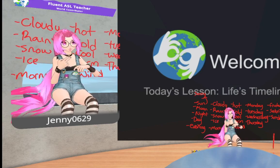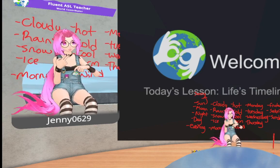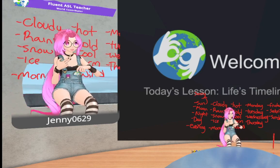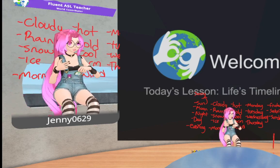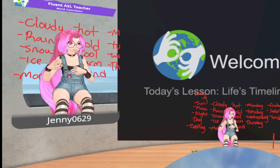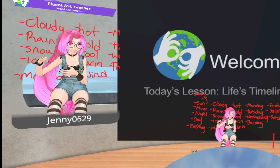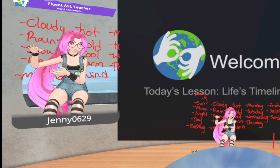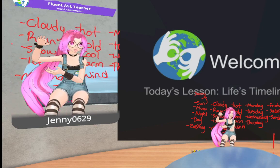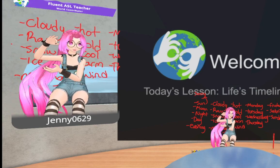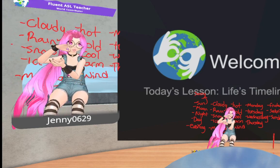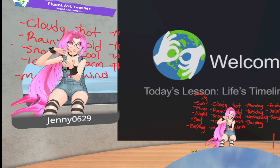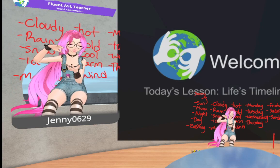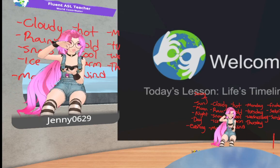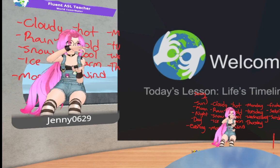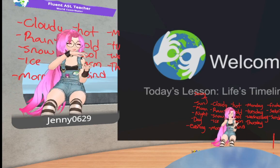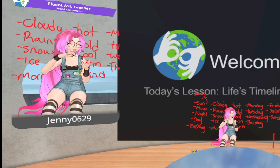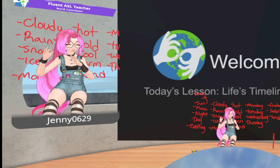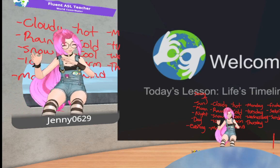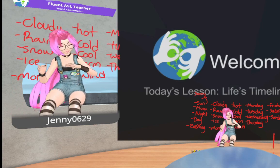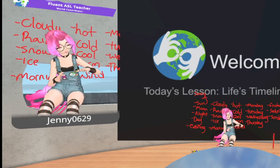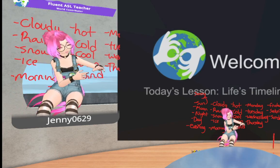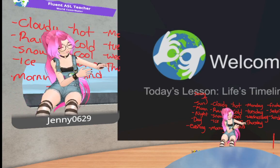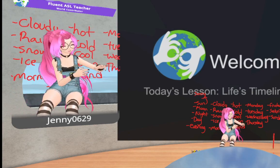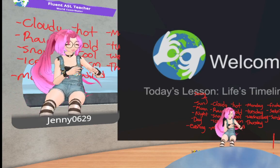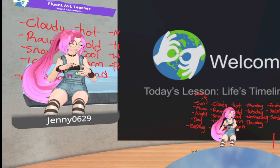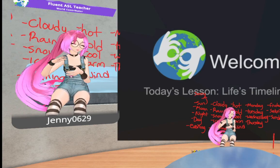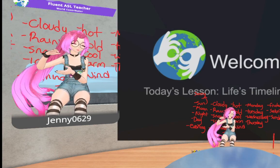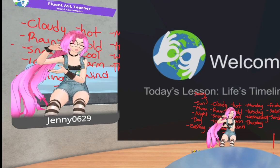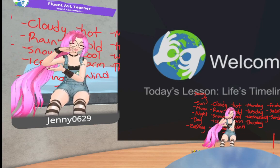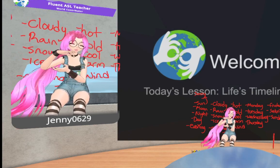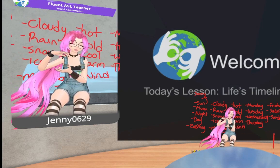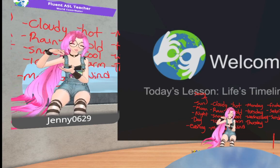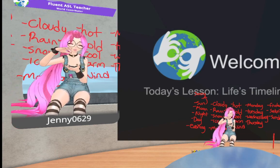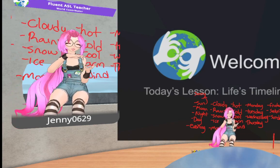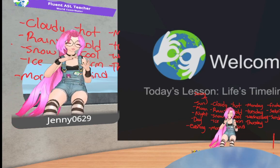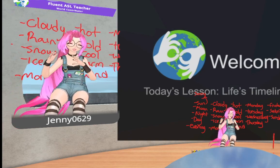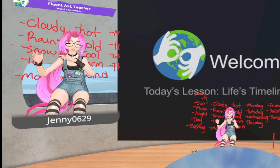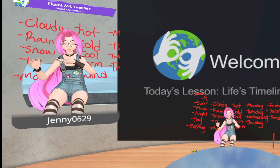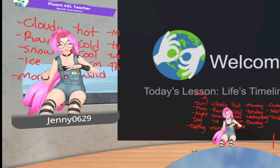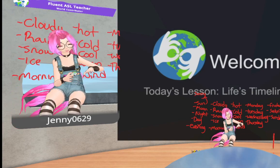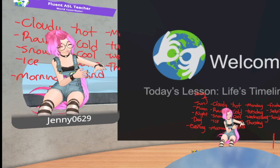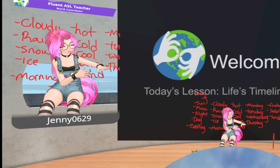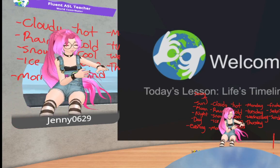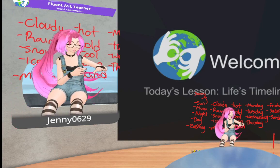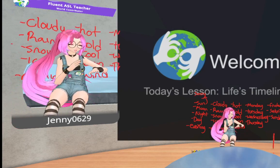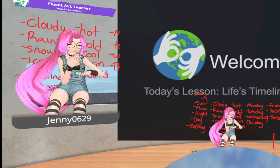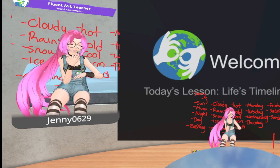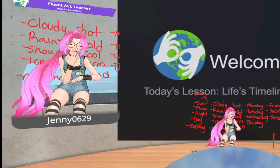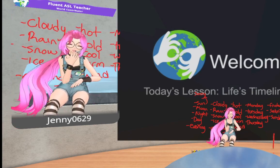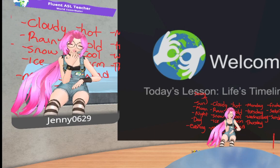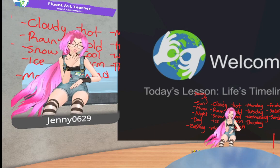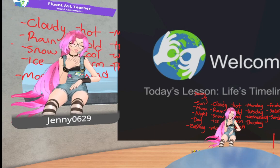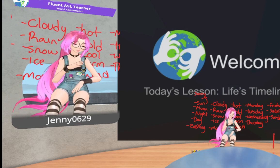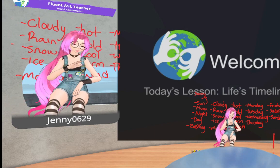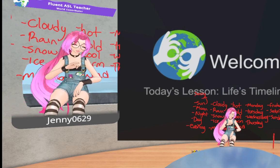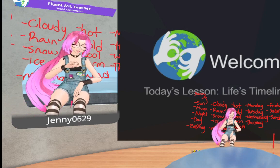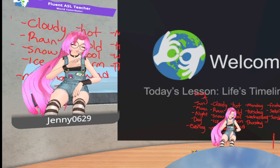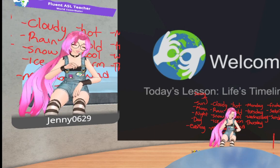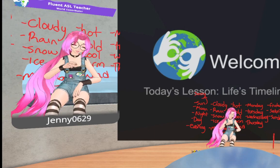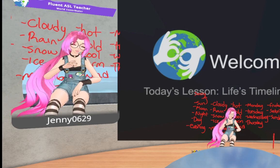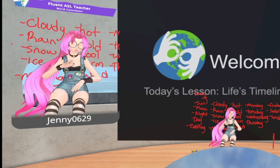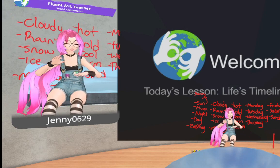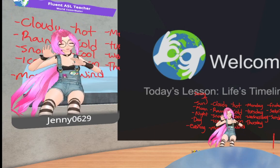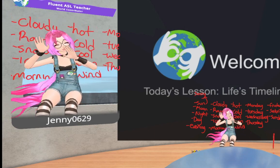Storm, I've seen just like clouds coming in, like explaining like clouds moving inwards like that. I've seen